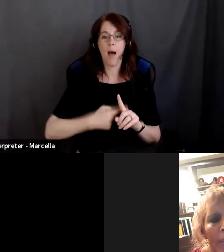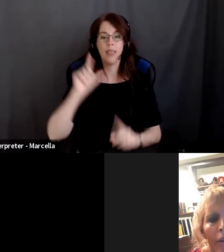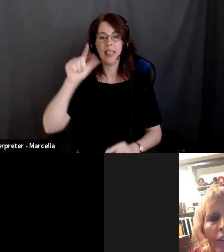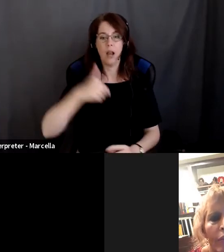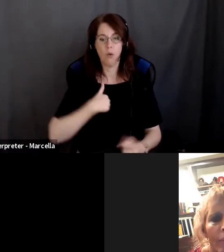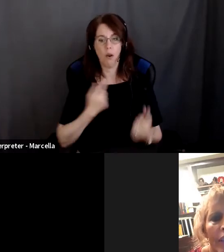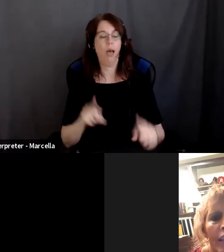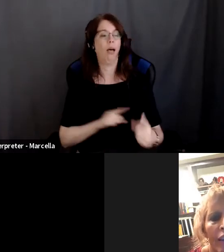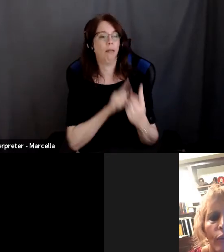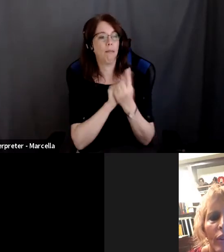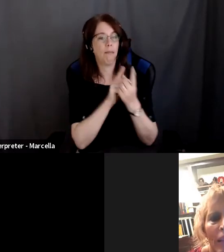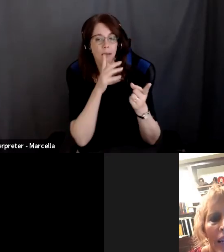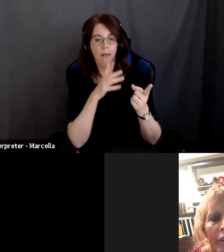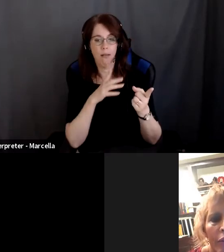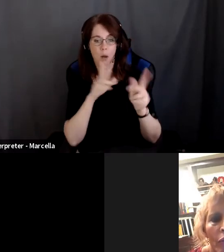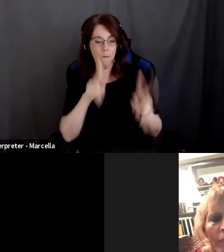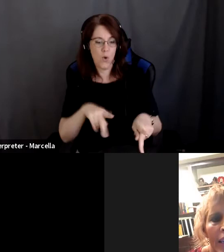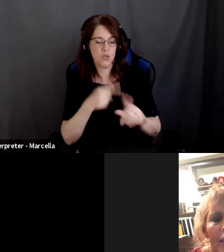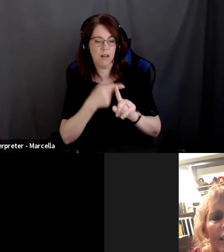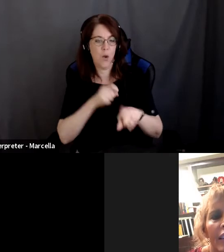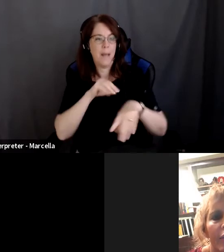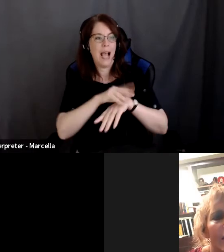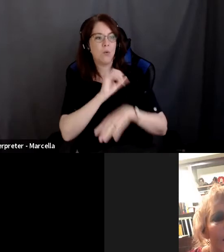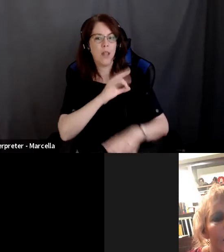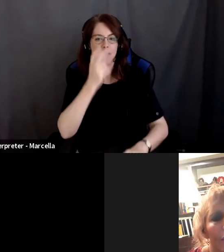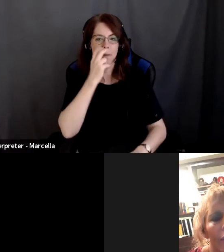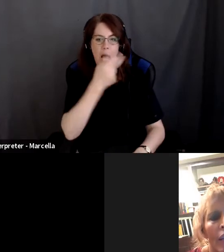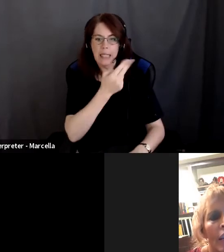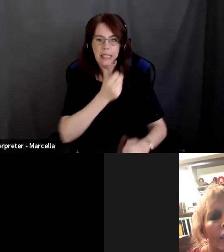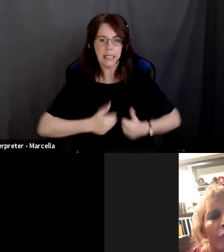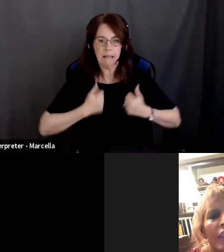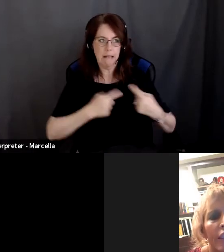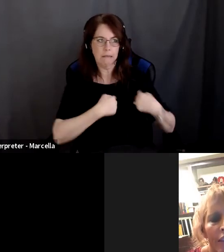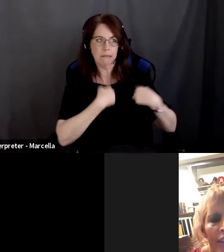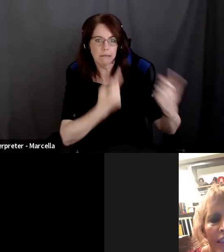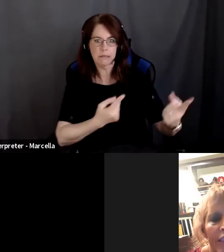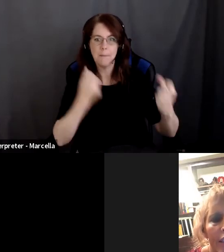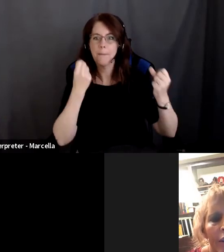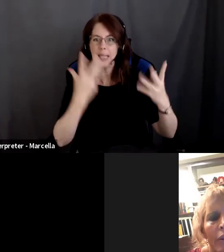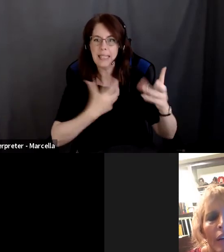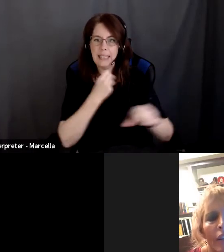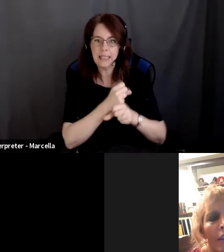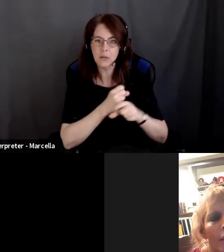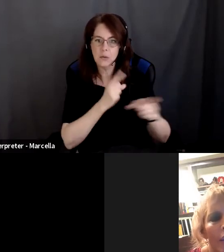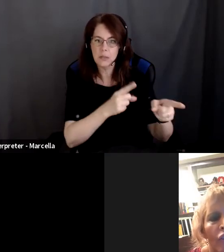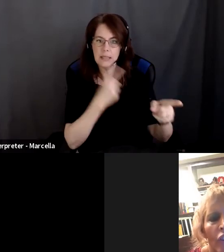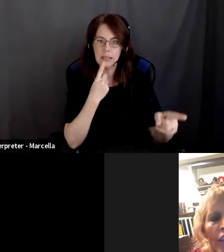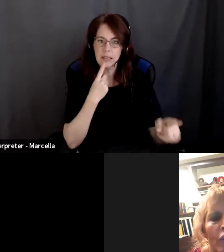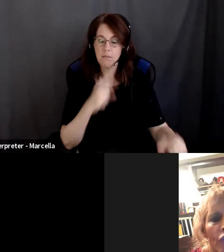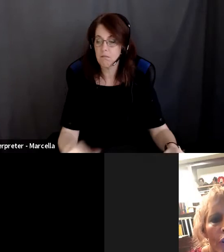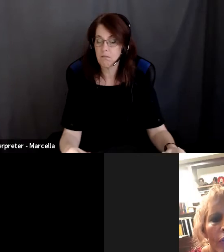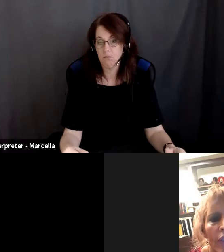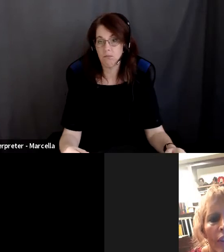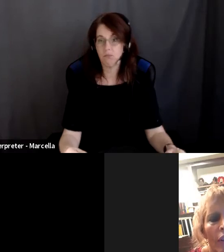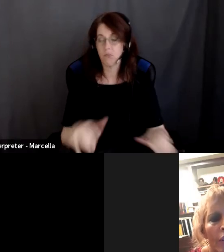with a person from the Council for the Blind who told me, he'd lived in that county for literal years. And he said, the location that